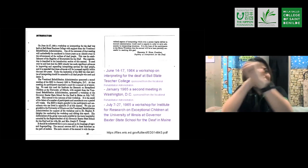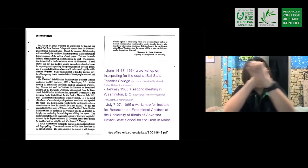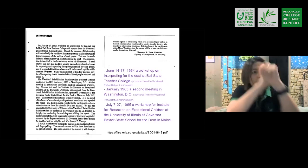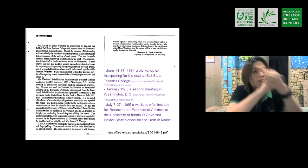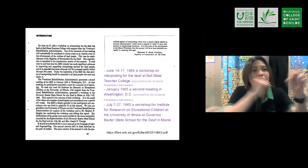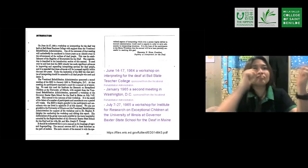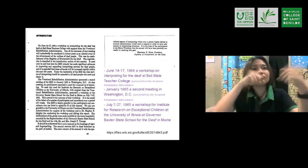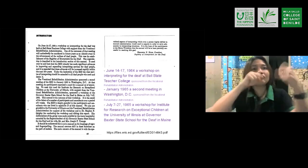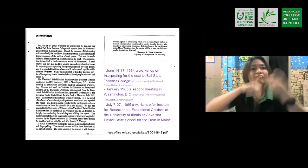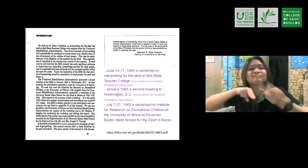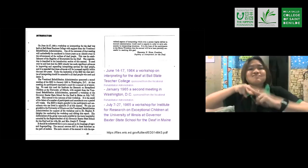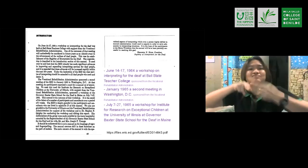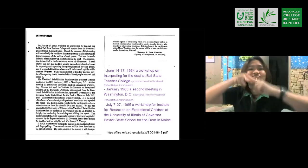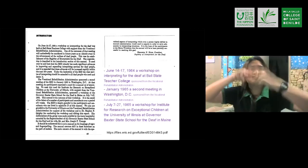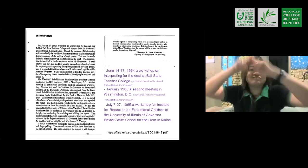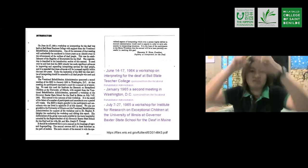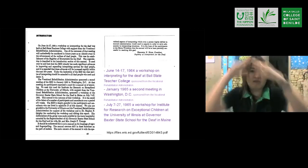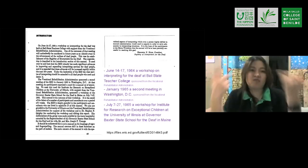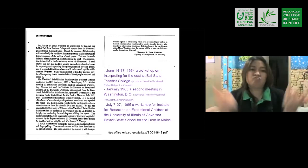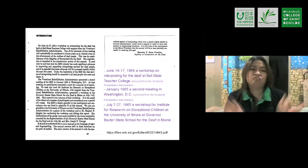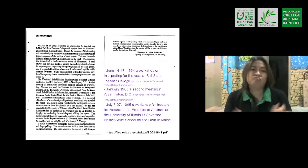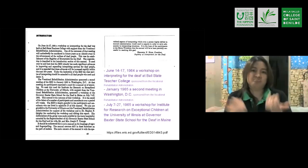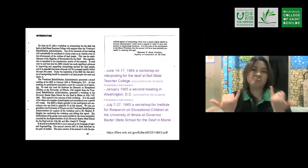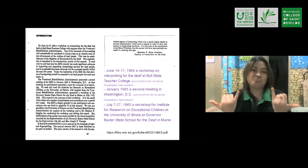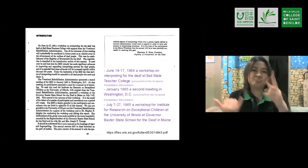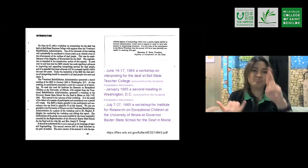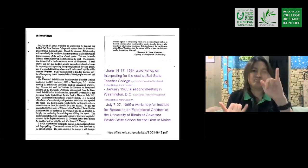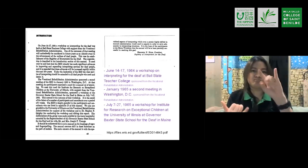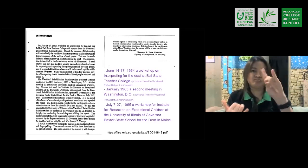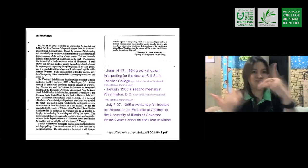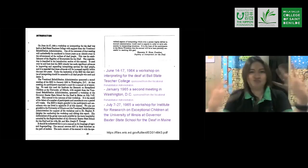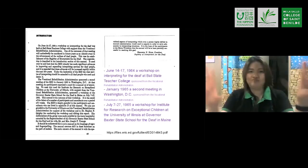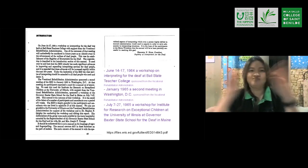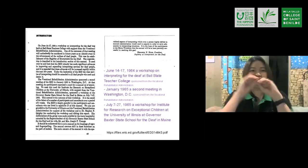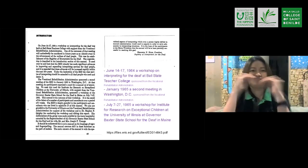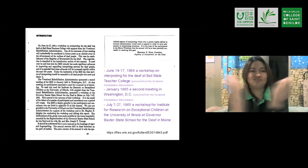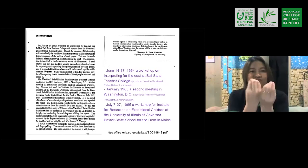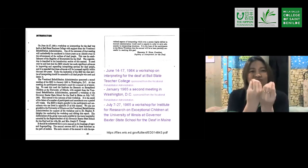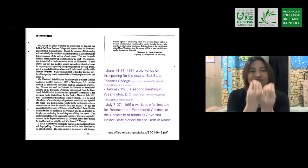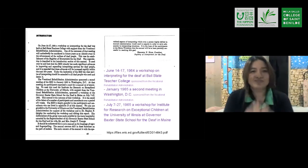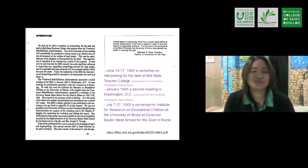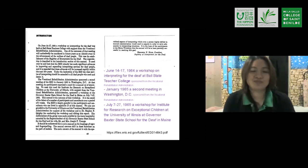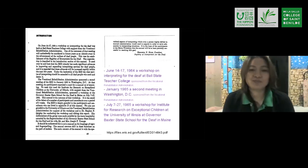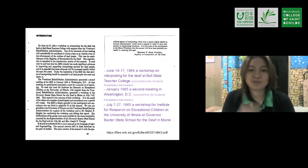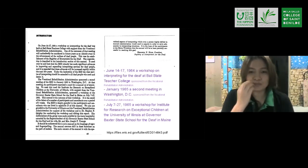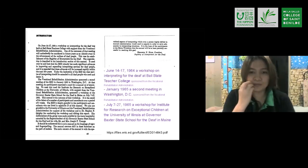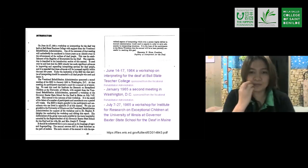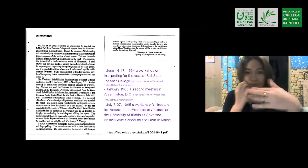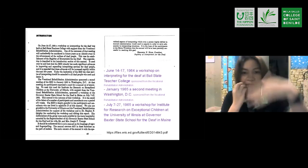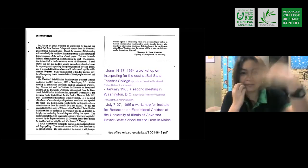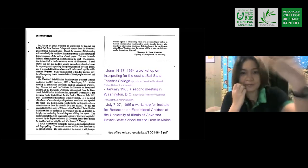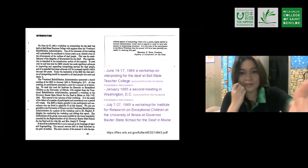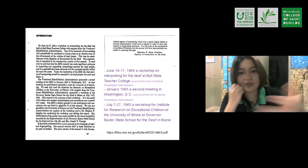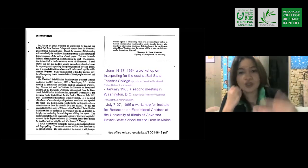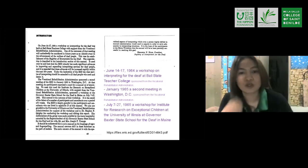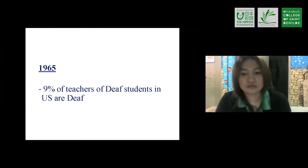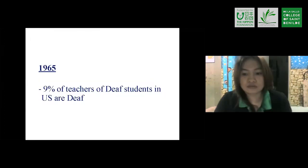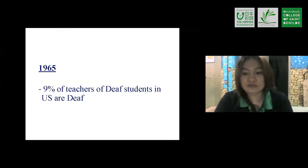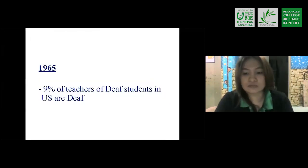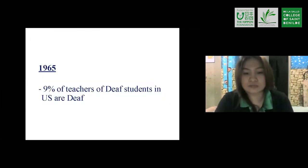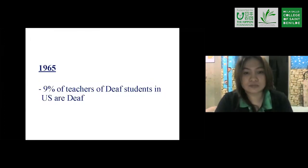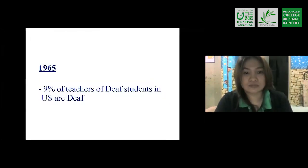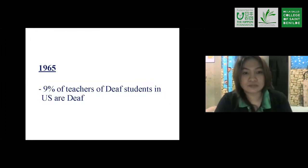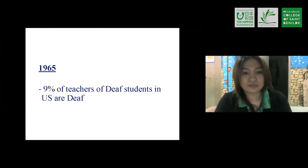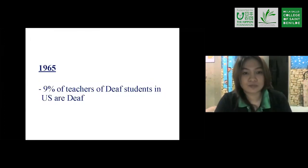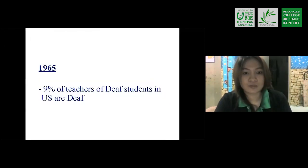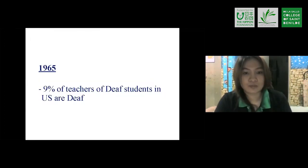means they were advocating for interpreter issues and really promoting the growth of the